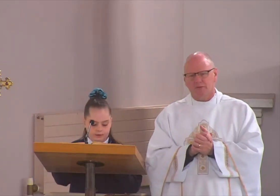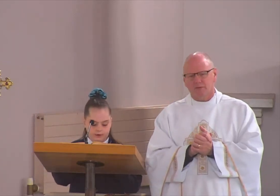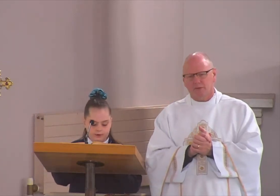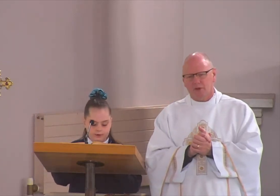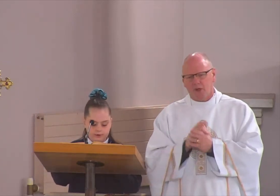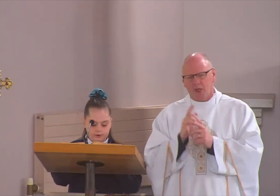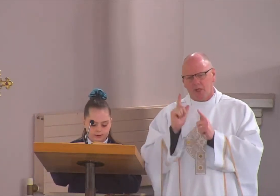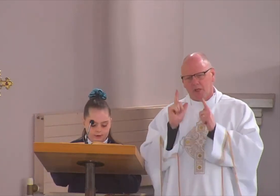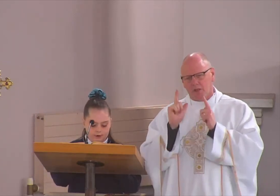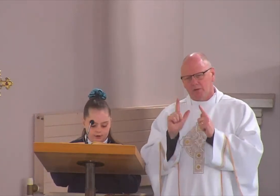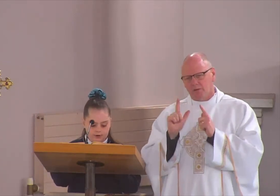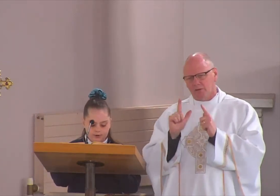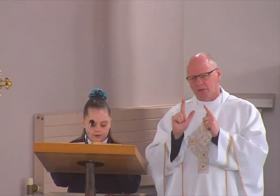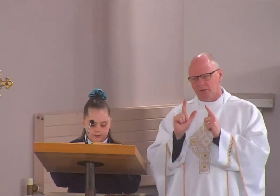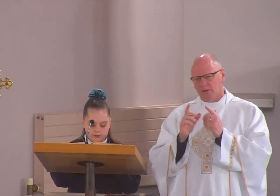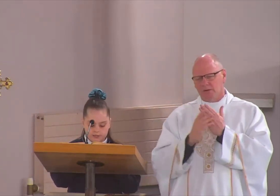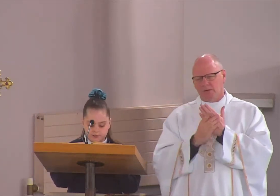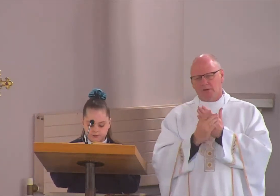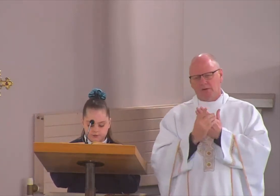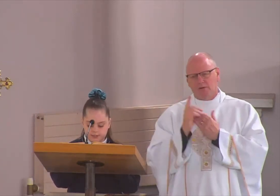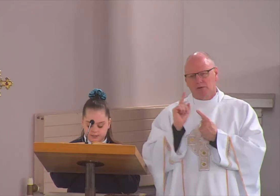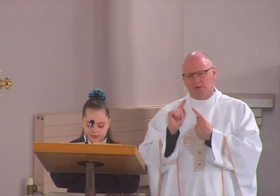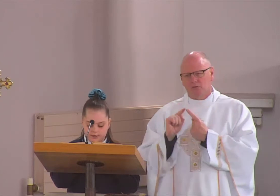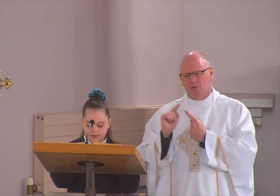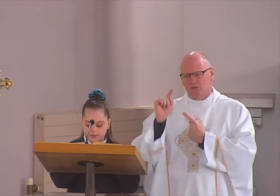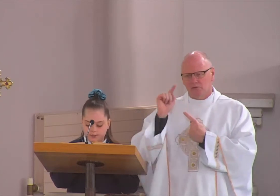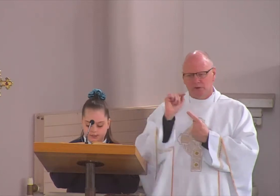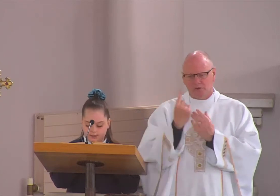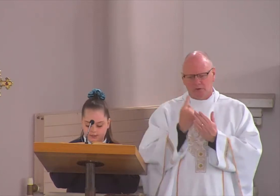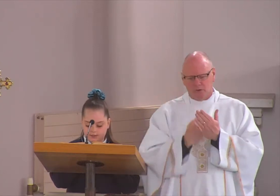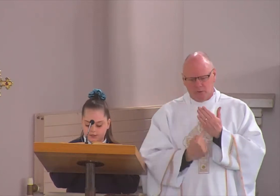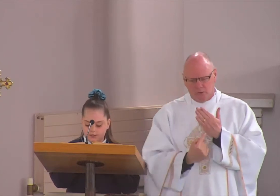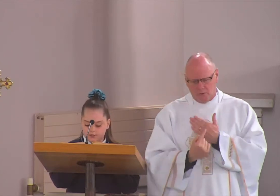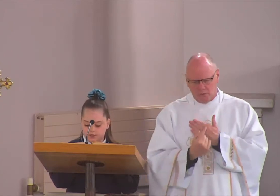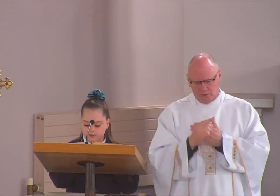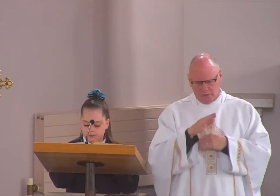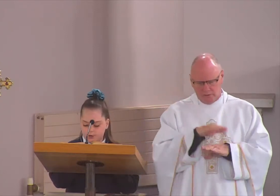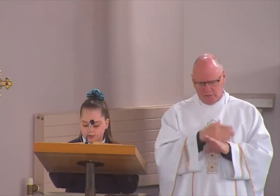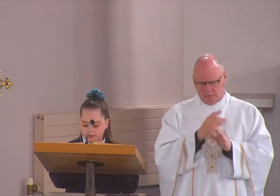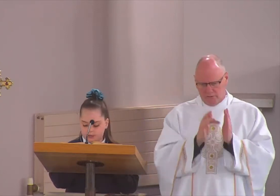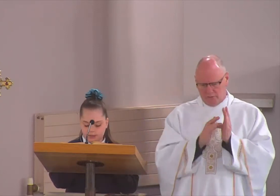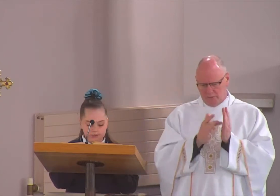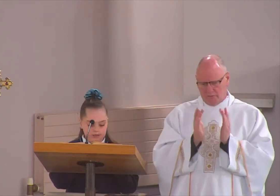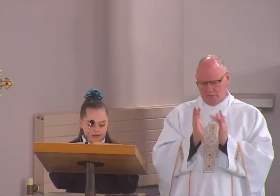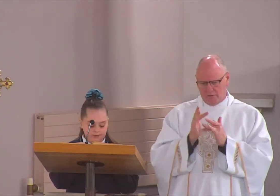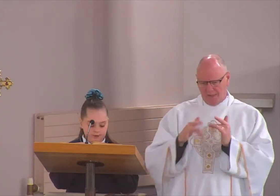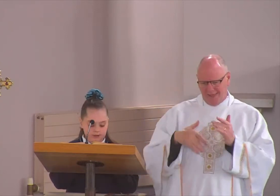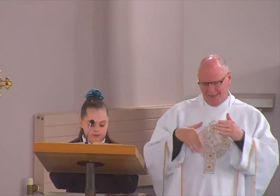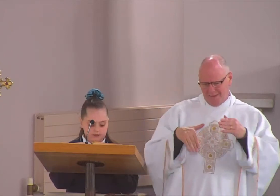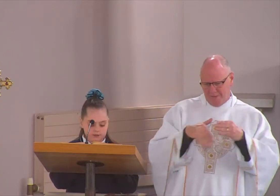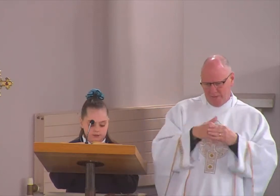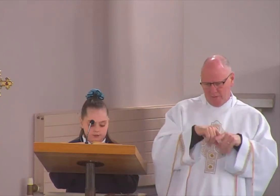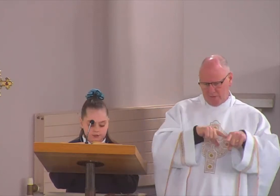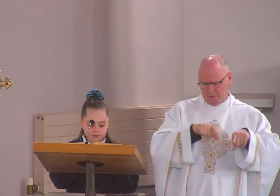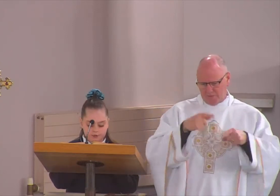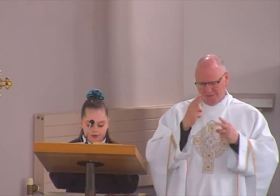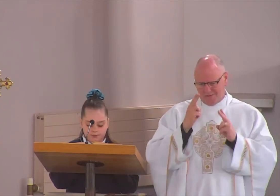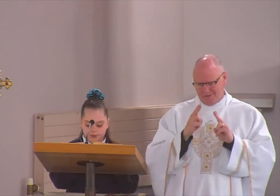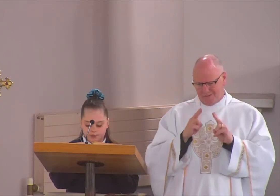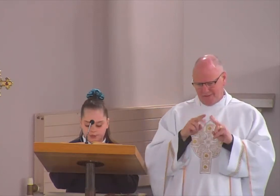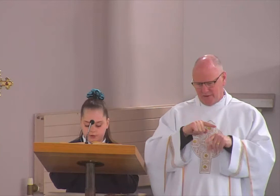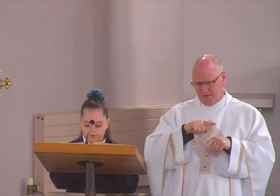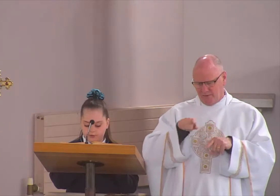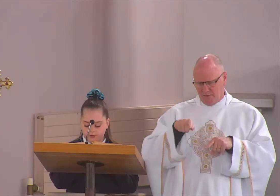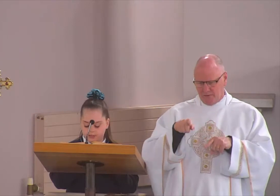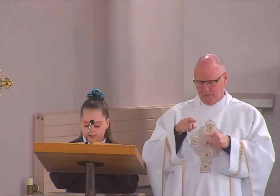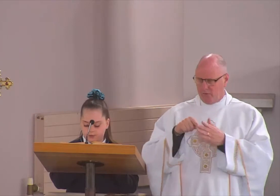Dear Lord God, you sent your only Son, Jesus, to live among us and to die for us, to show how much